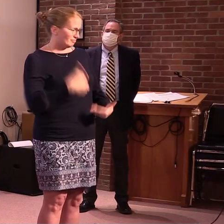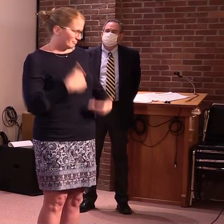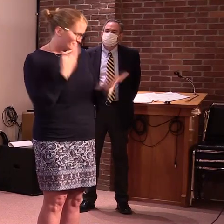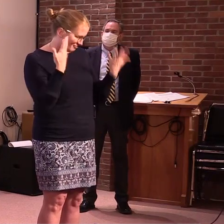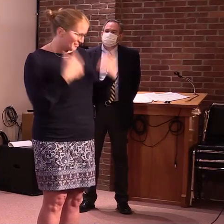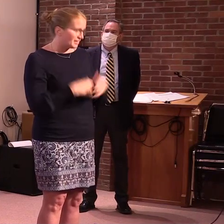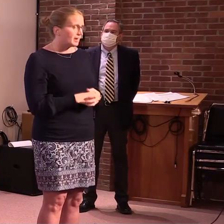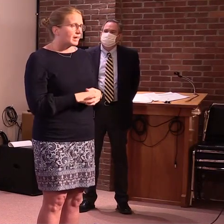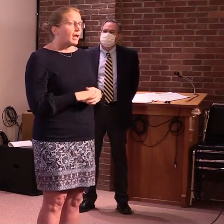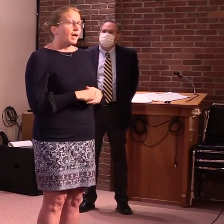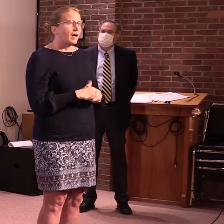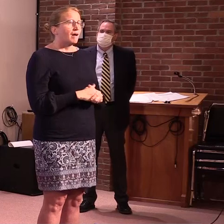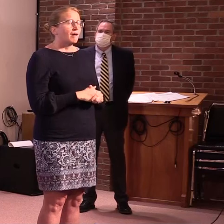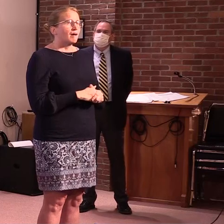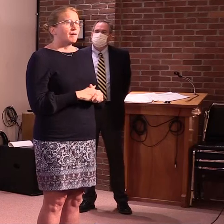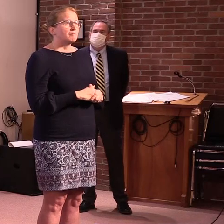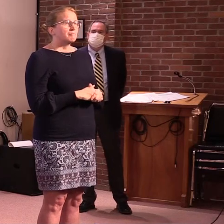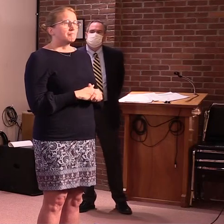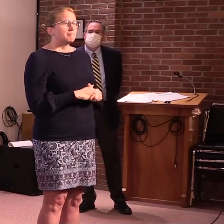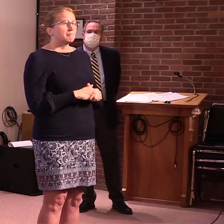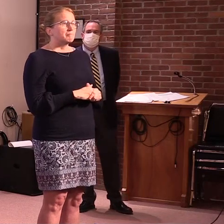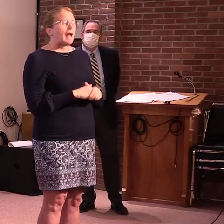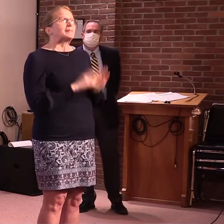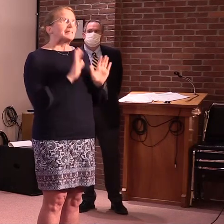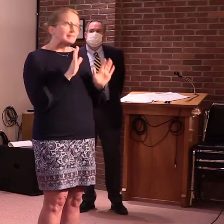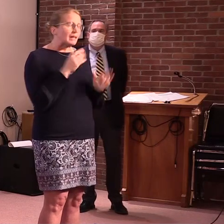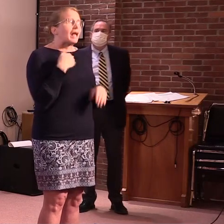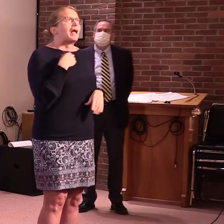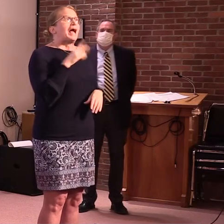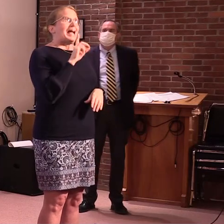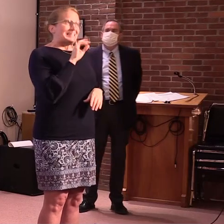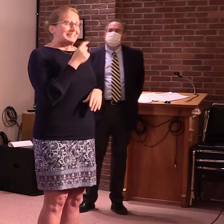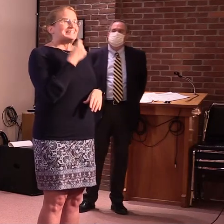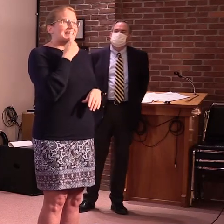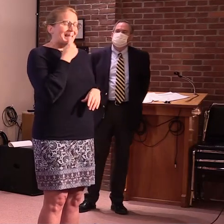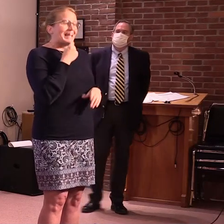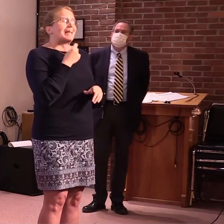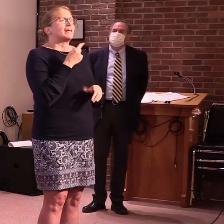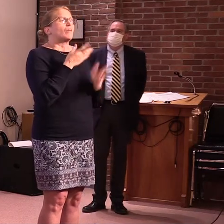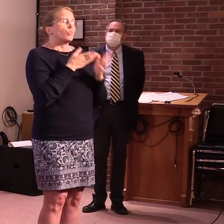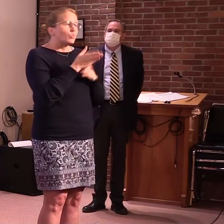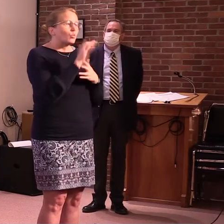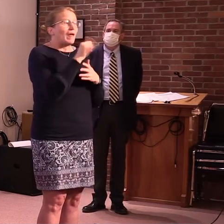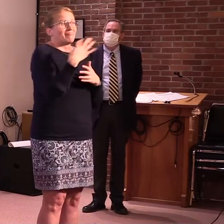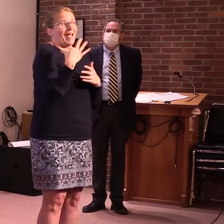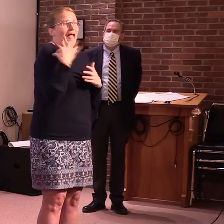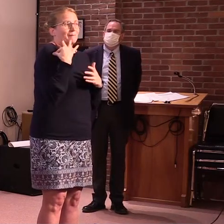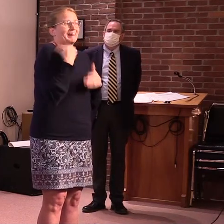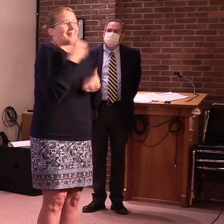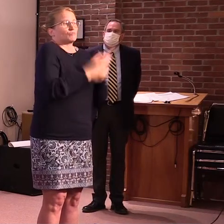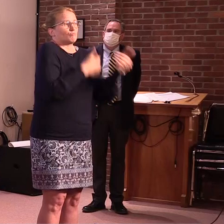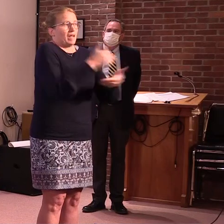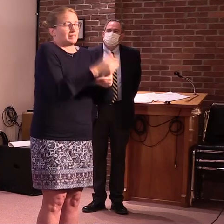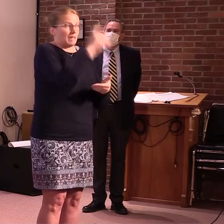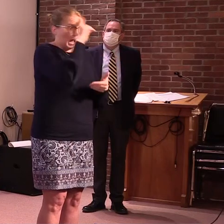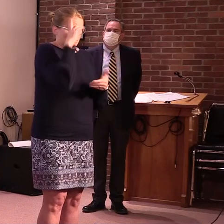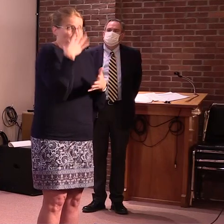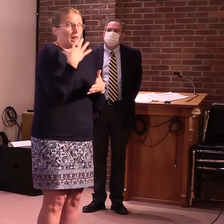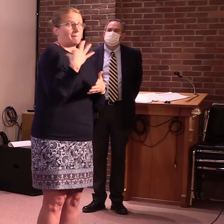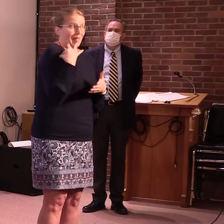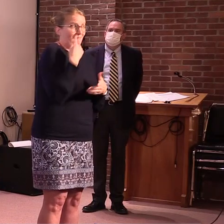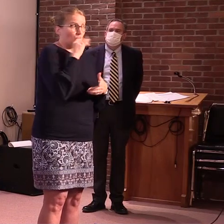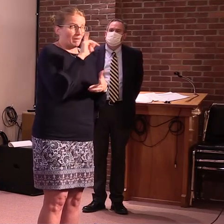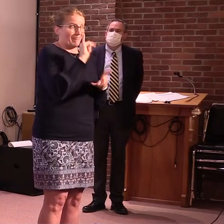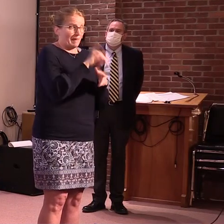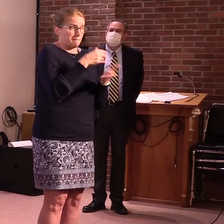I did say that I would like to, through the application process, provide some strings attached so that I wouldn't surprise the